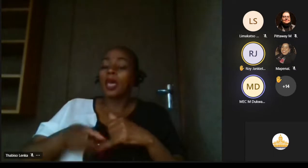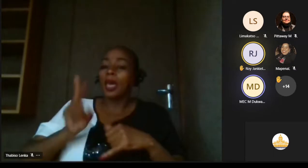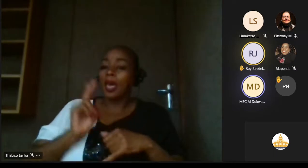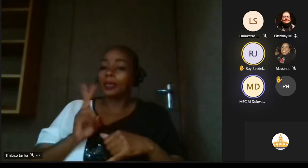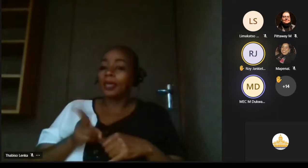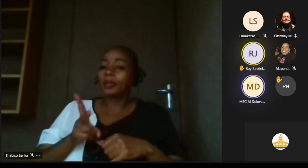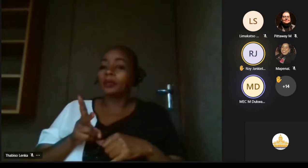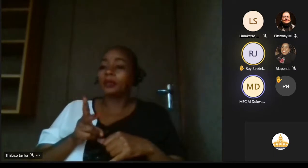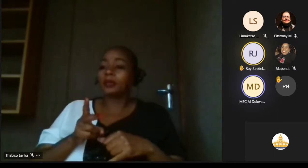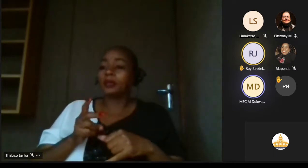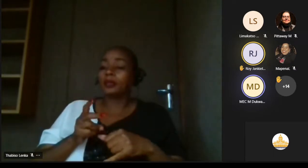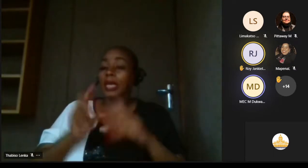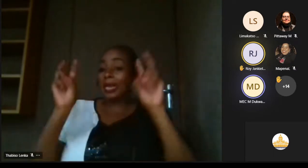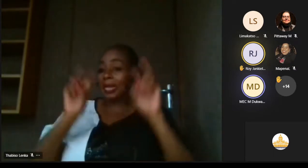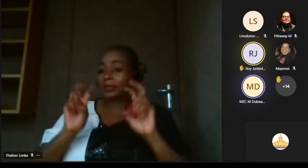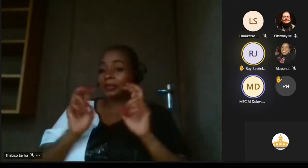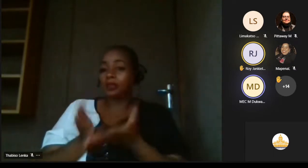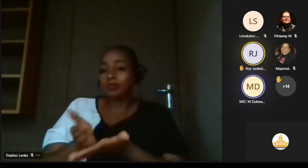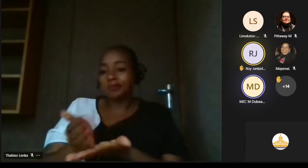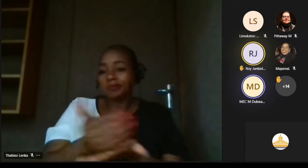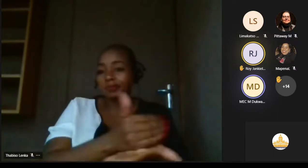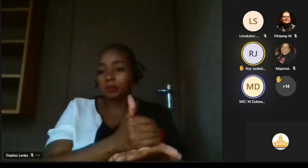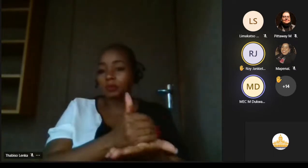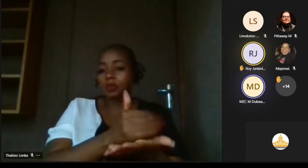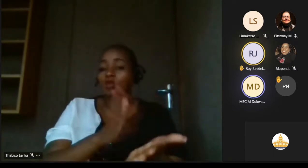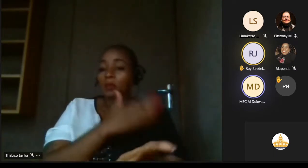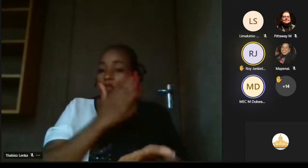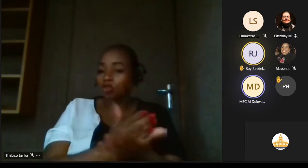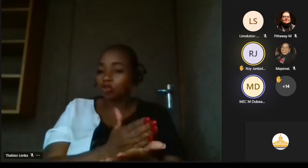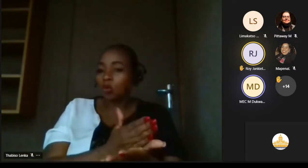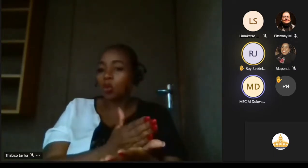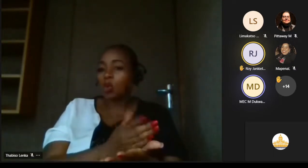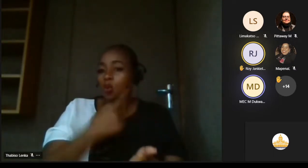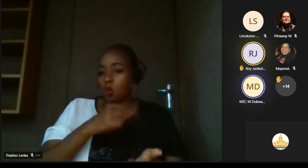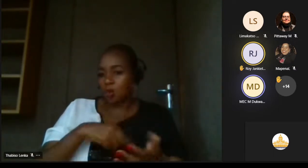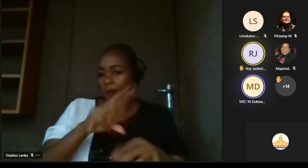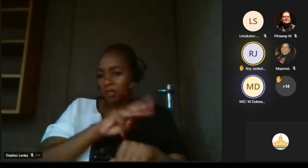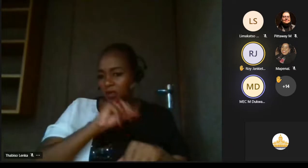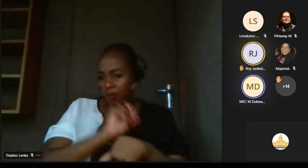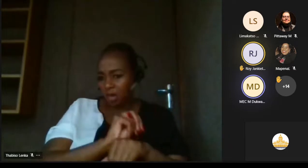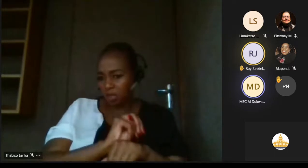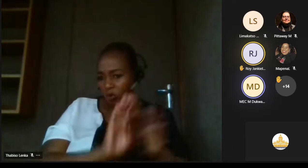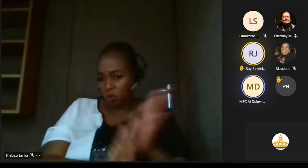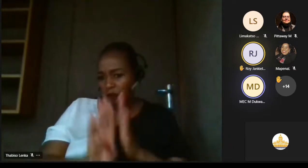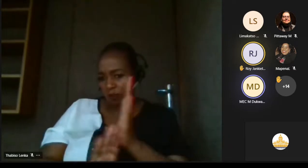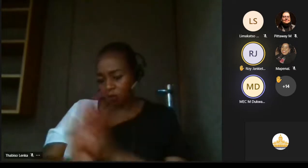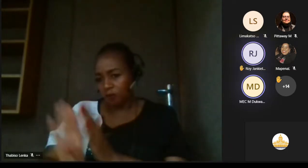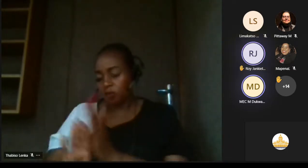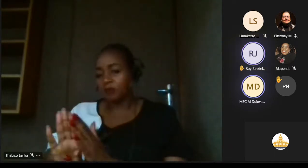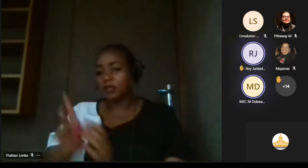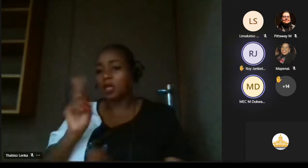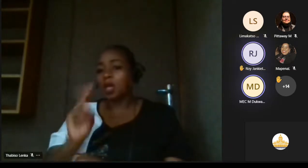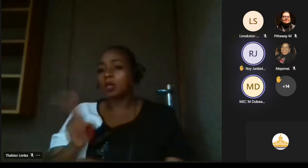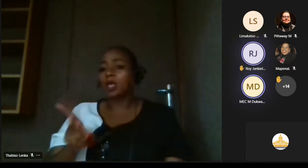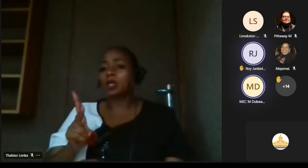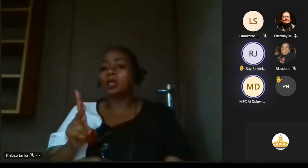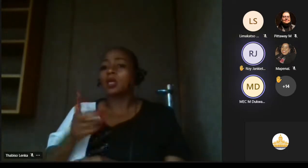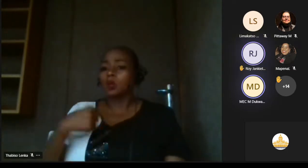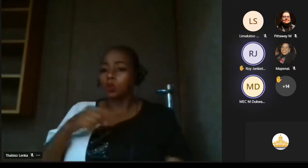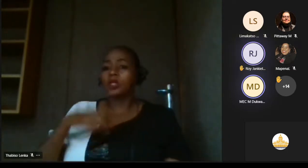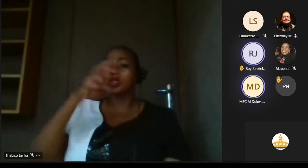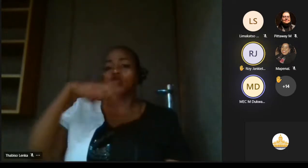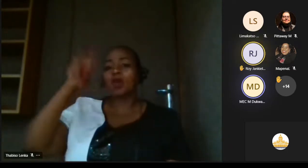collection management office in the department to improve the revenue capacity in our municipalities. We will also be conducting roadshows to educate